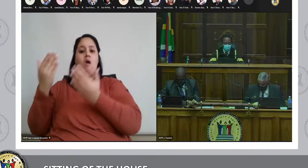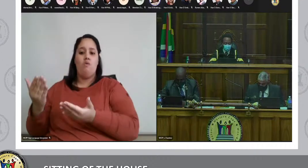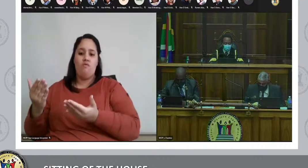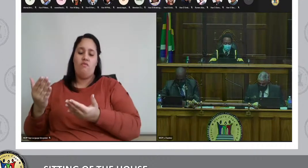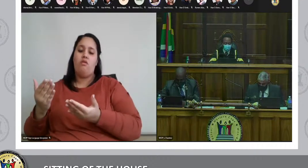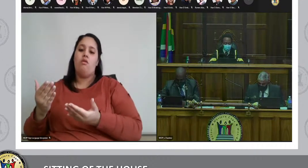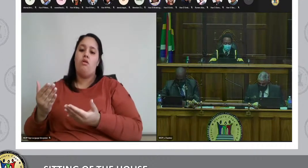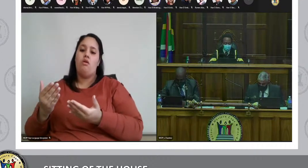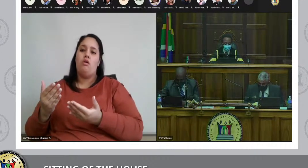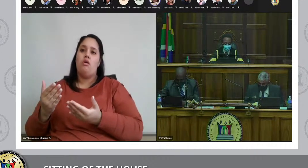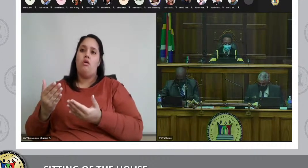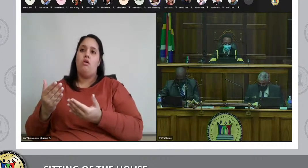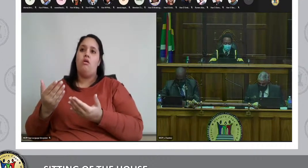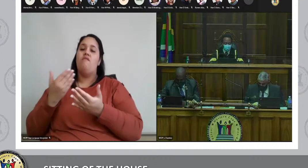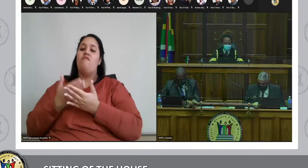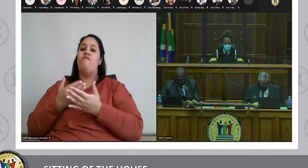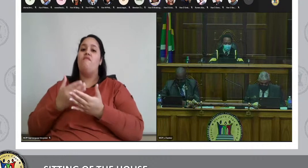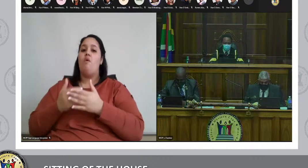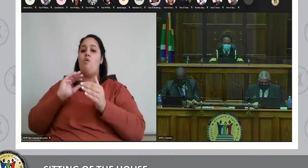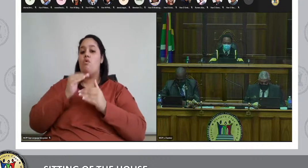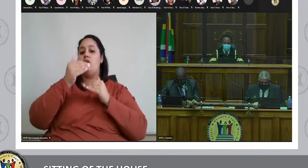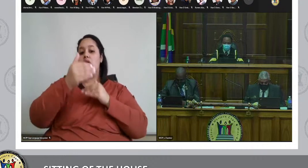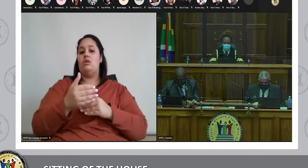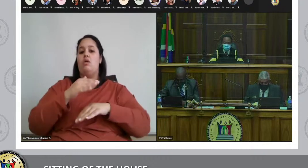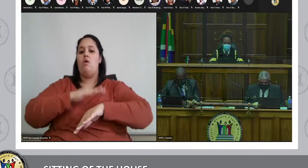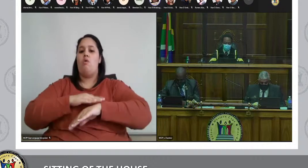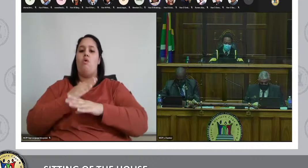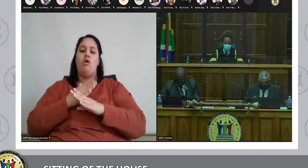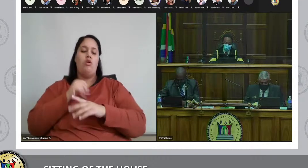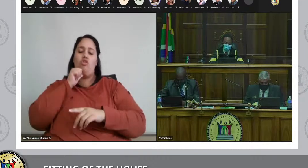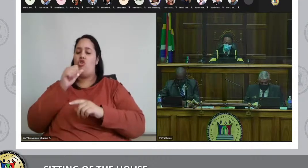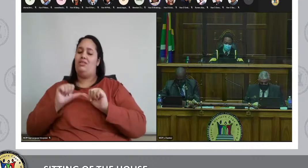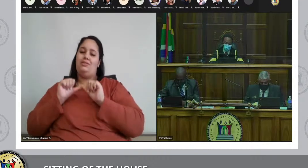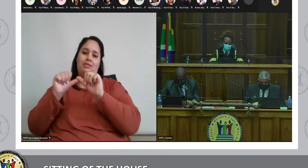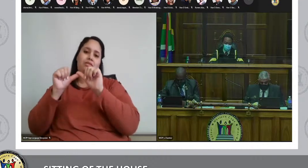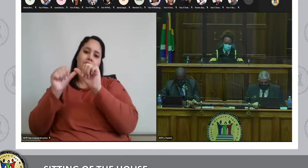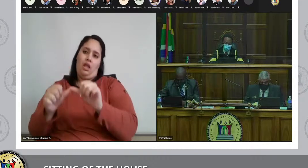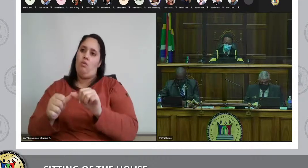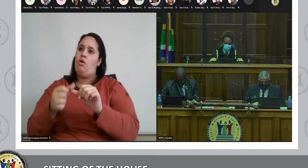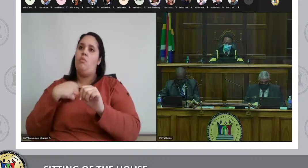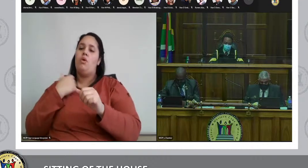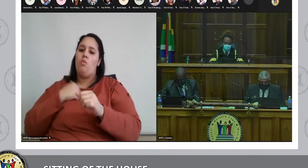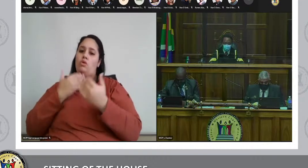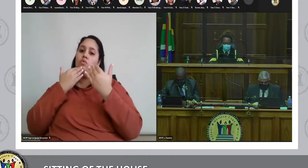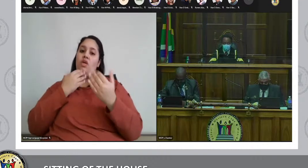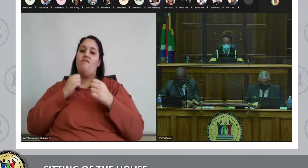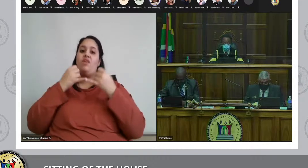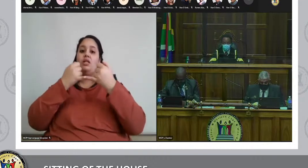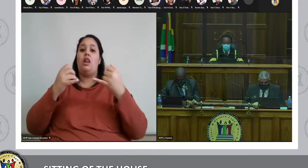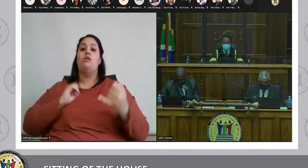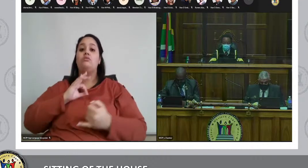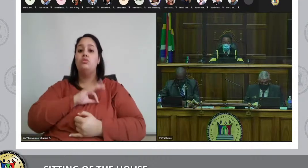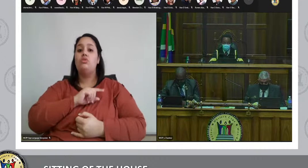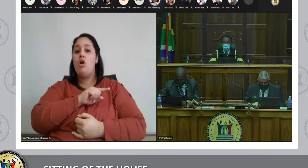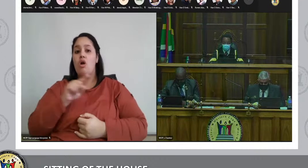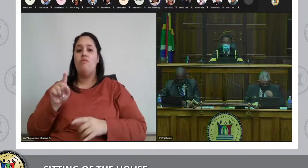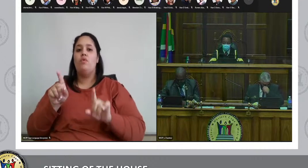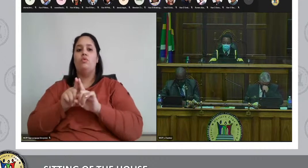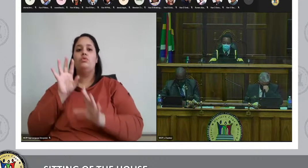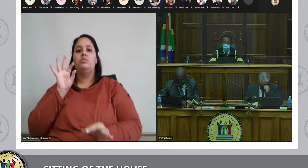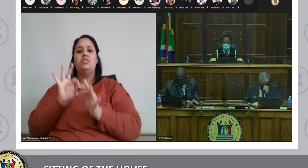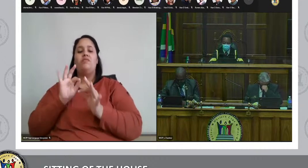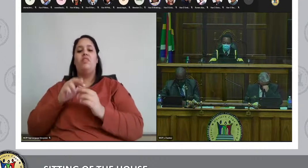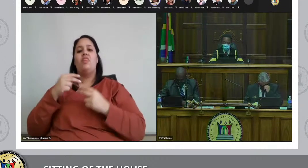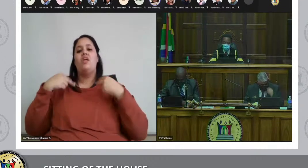over-reliance on seasonal workers. They are costly and unsustainable. I wish to thank our frontline workers, particularly the